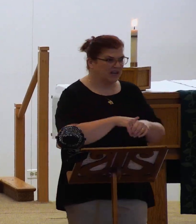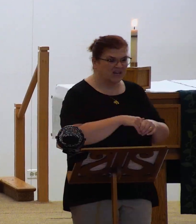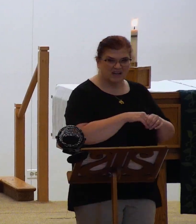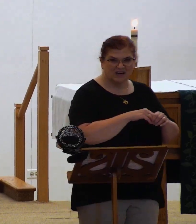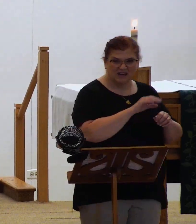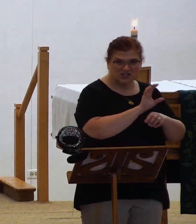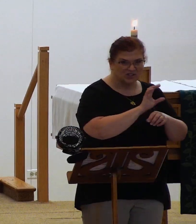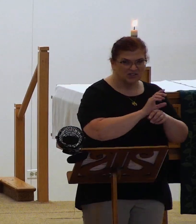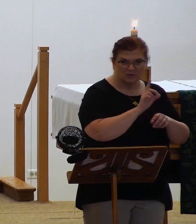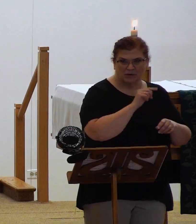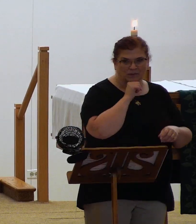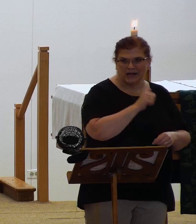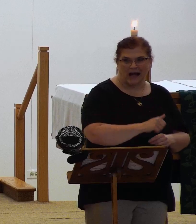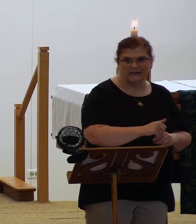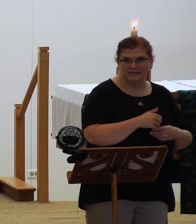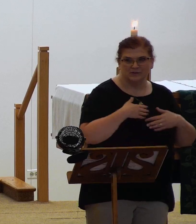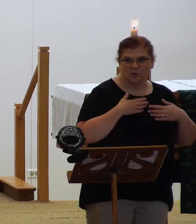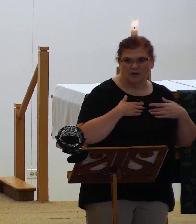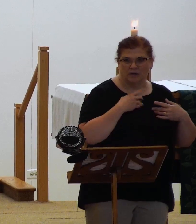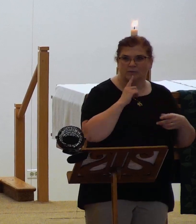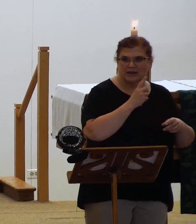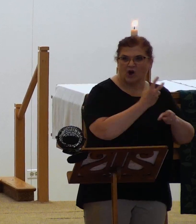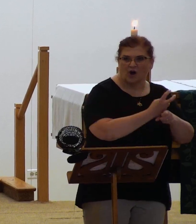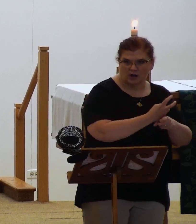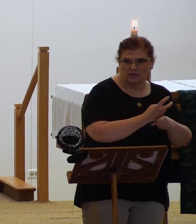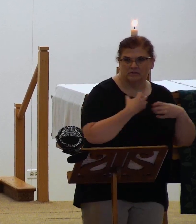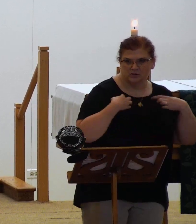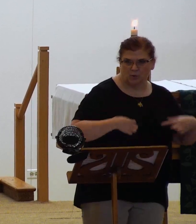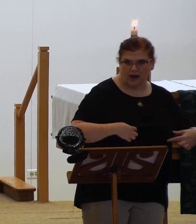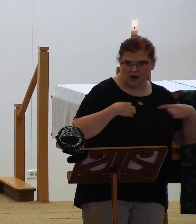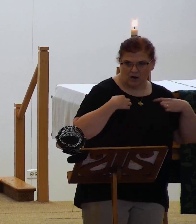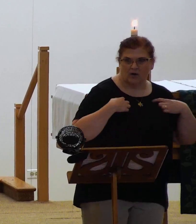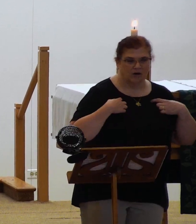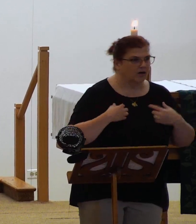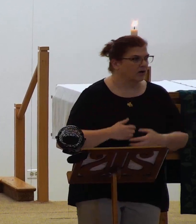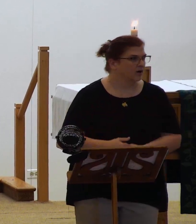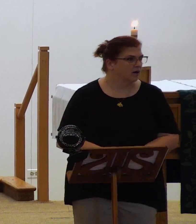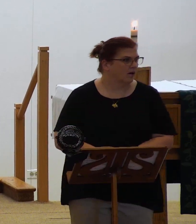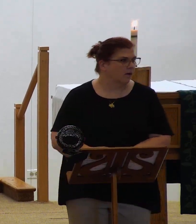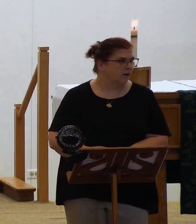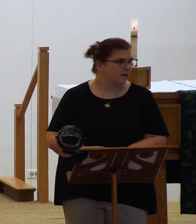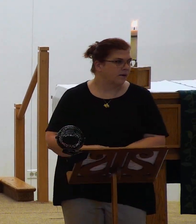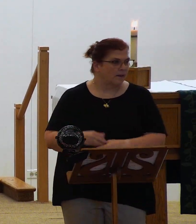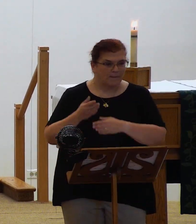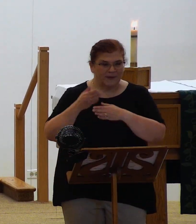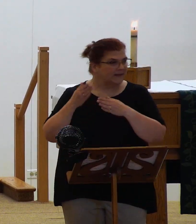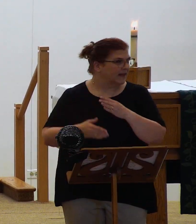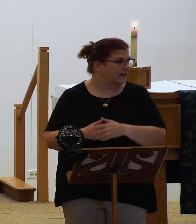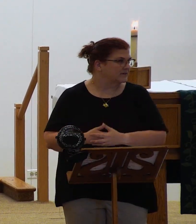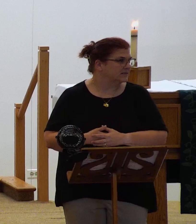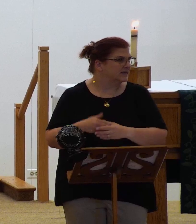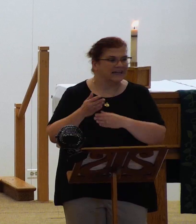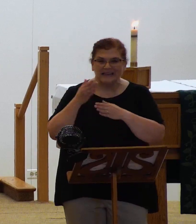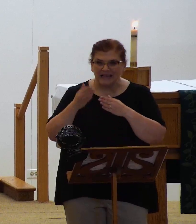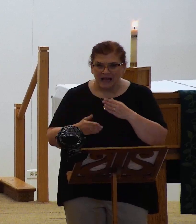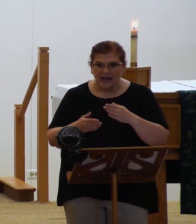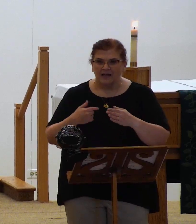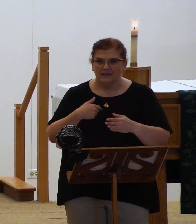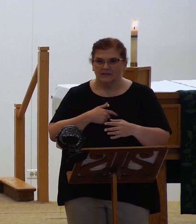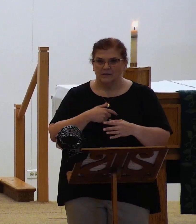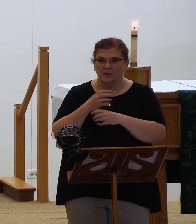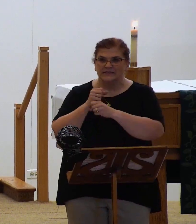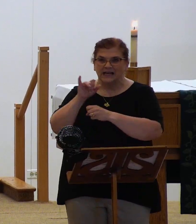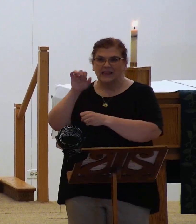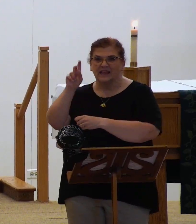not. It was extremely hard to wear. But in the end, we take this yoke from